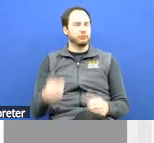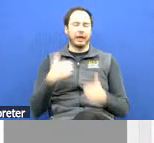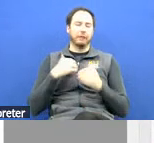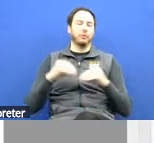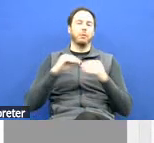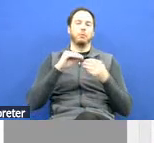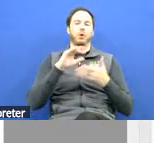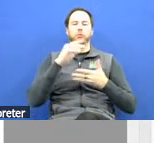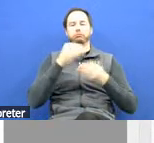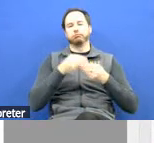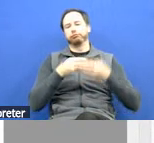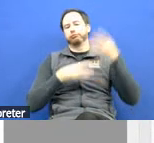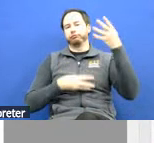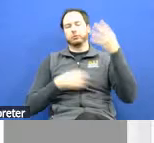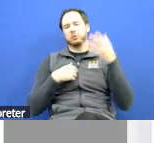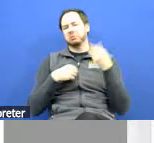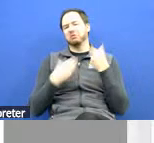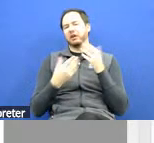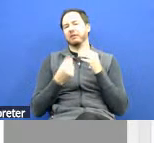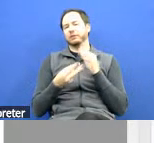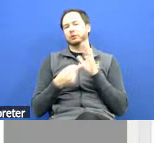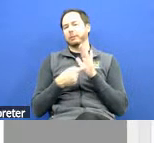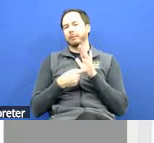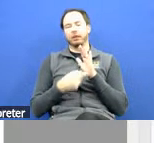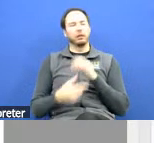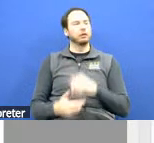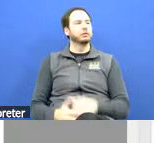was getting a couple of samples.